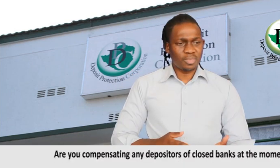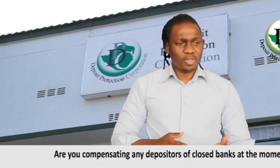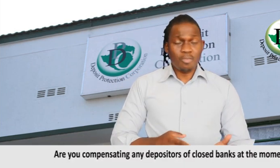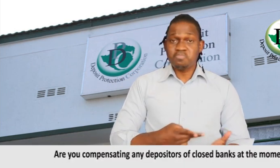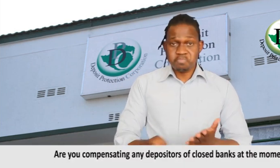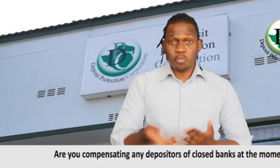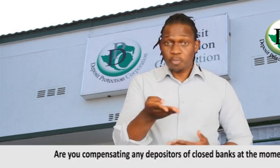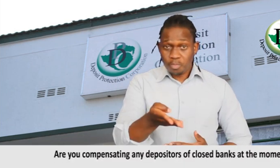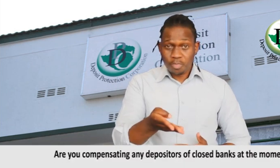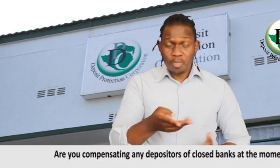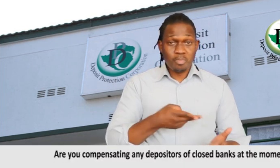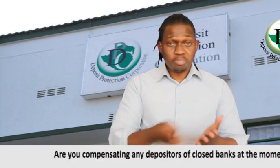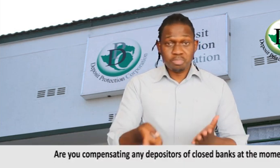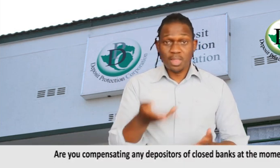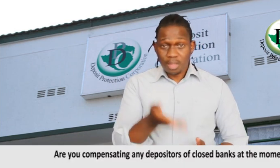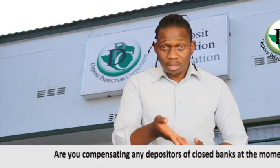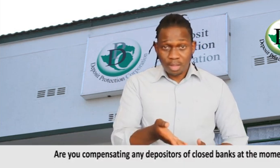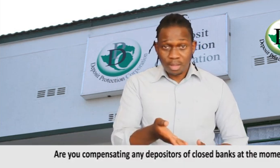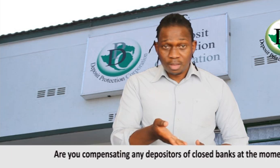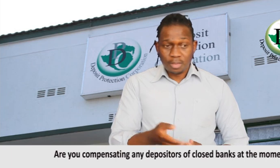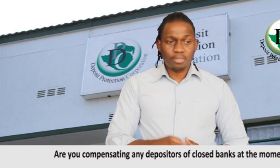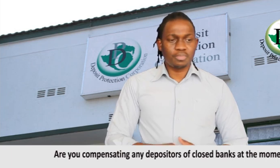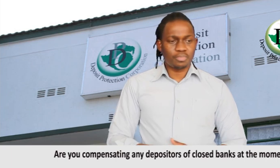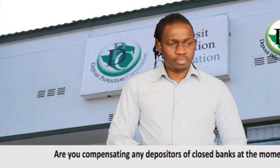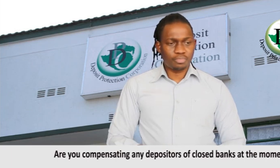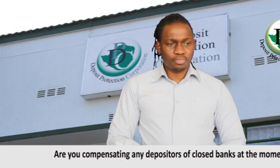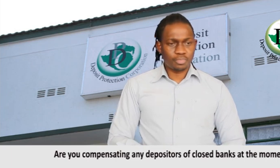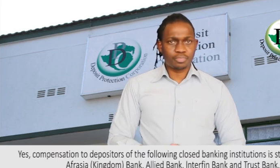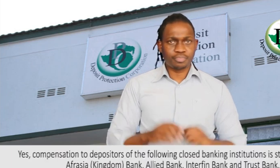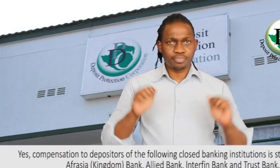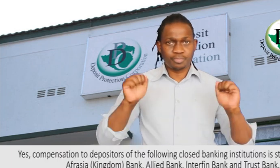Are you compensating any depositors of closed banks at the moment?